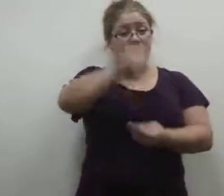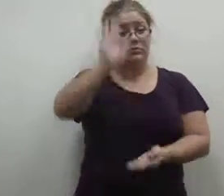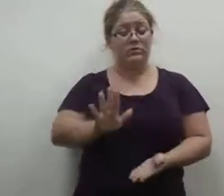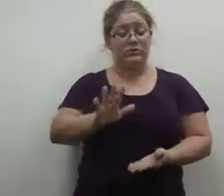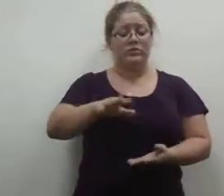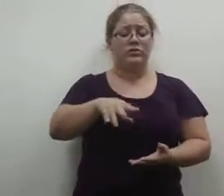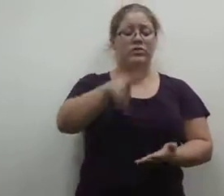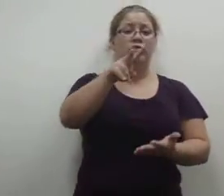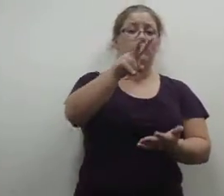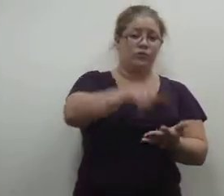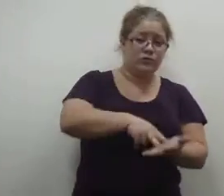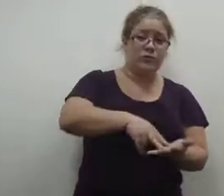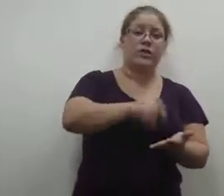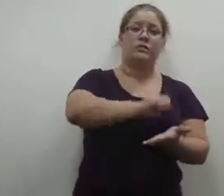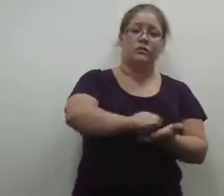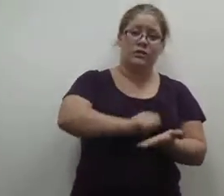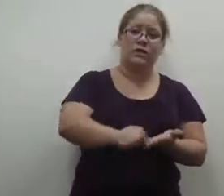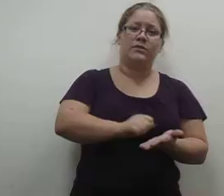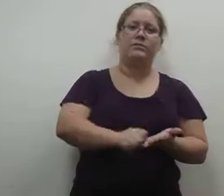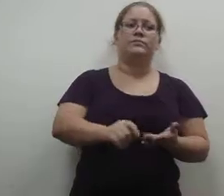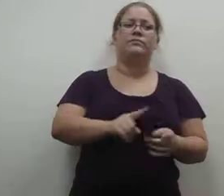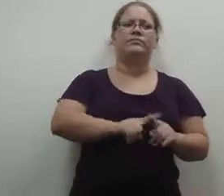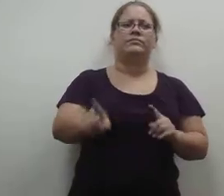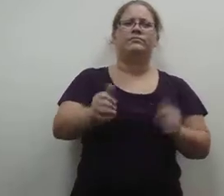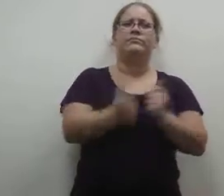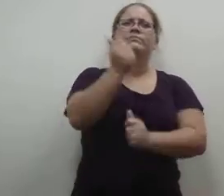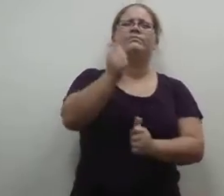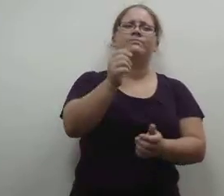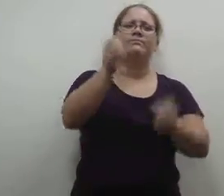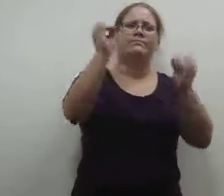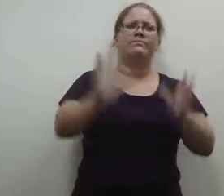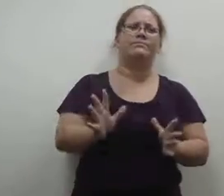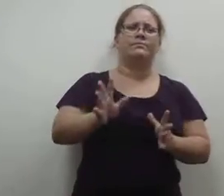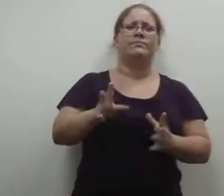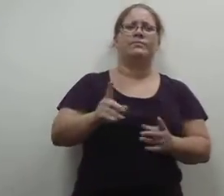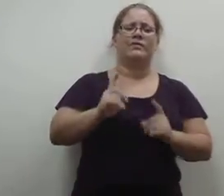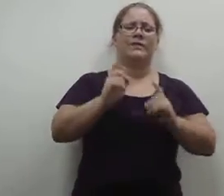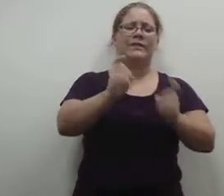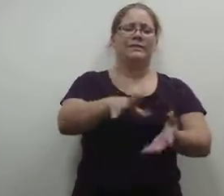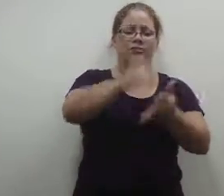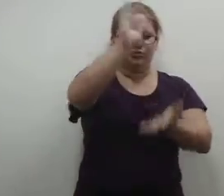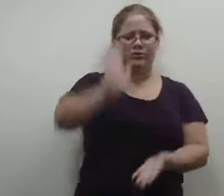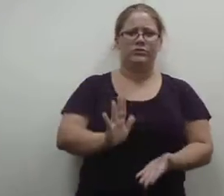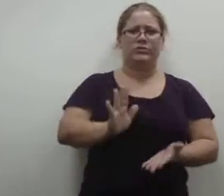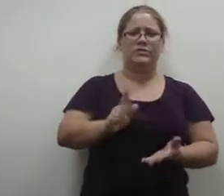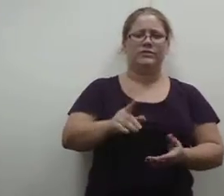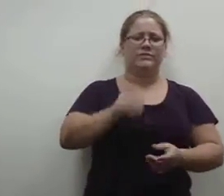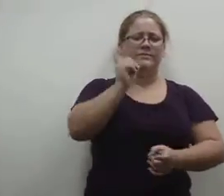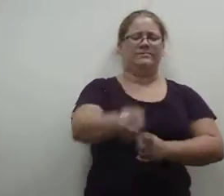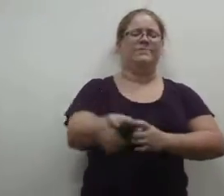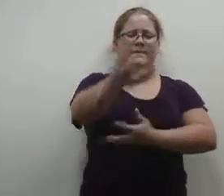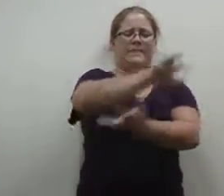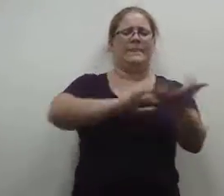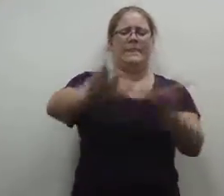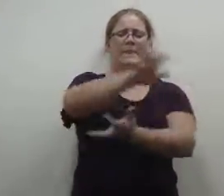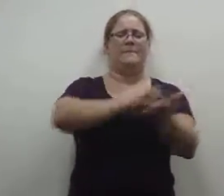up kind of giving them a mixed bag of reading assignments that don't have any real coherence or any sort of